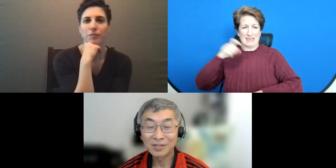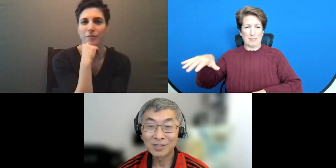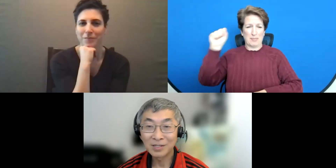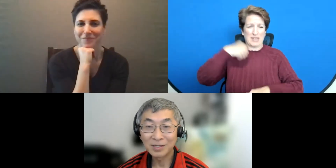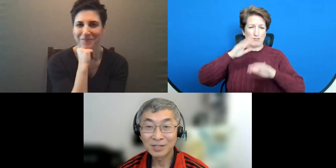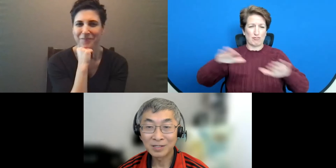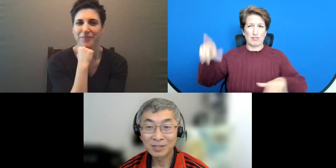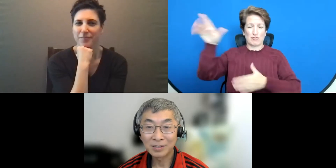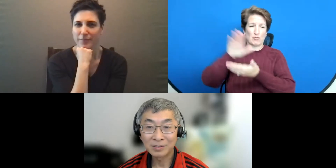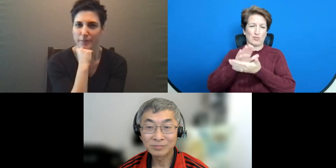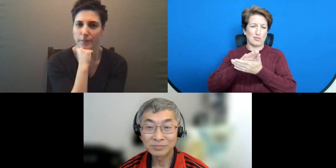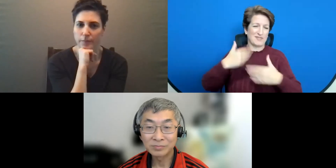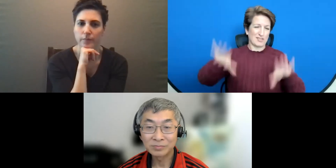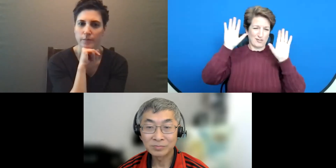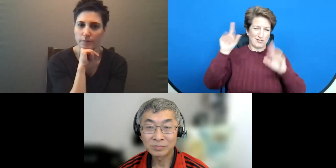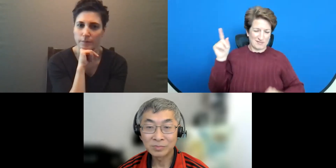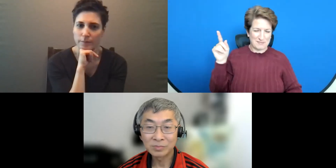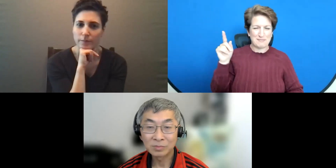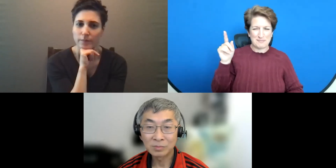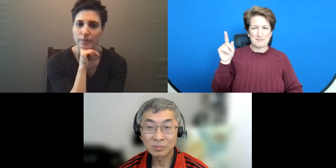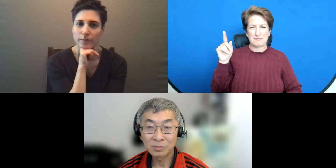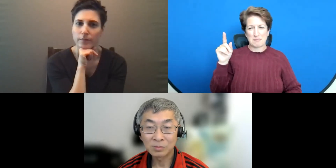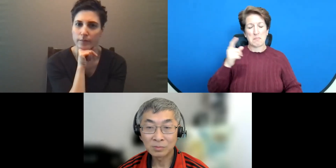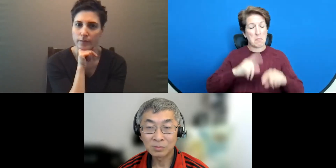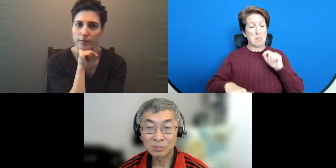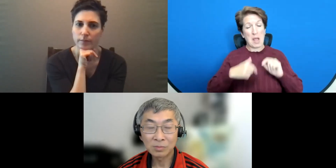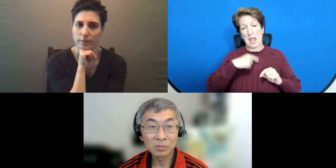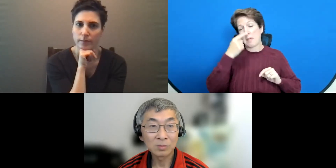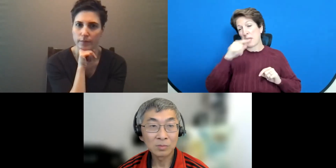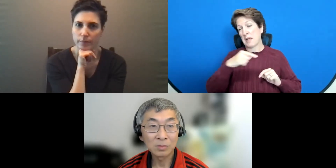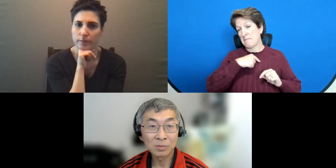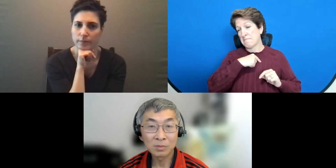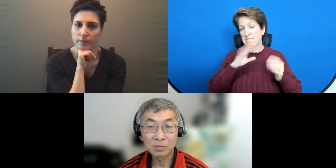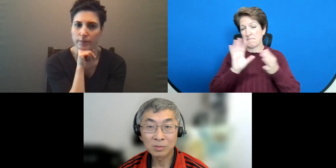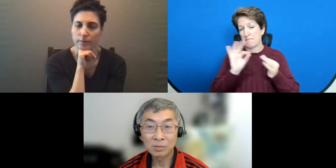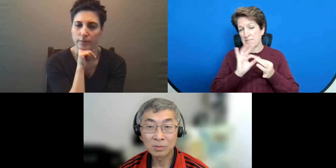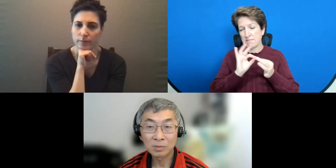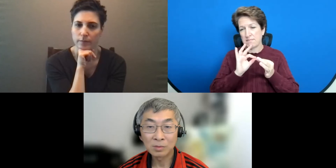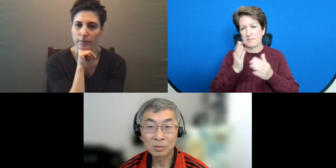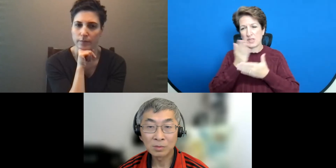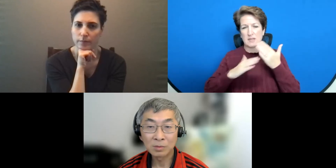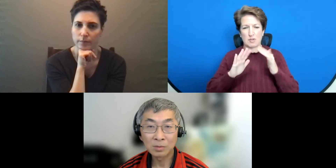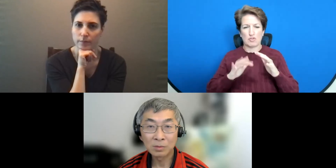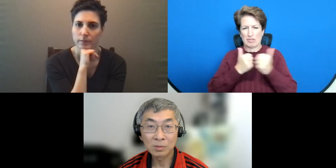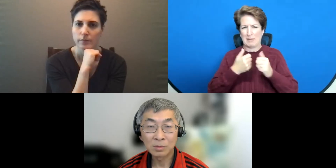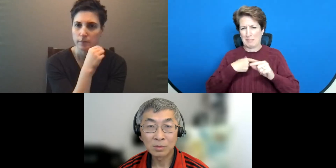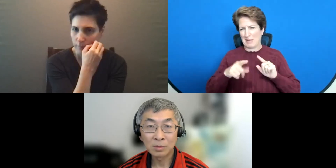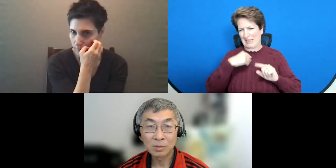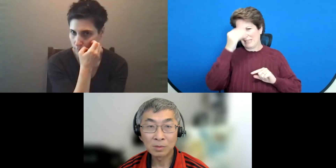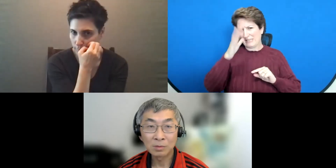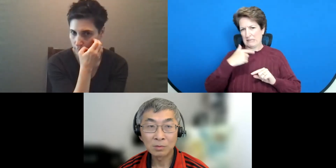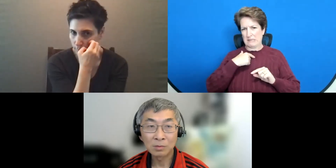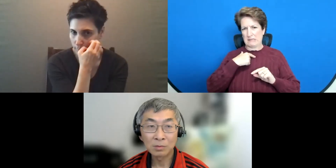but I definitely feel comfortable to speak about some of the challenges. I'm running low on time though.